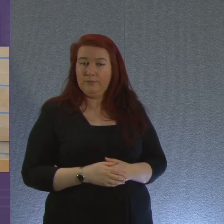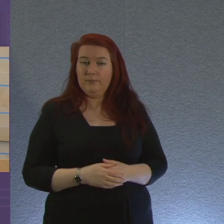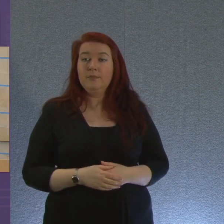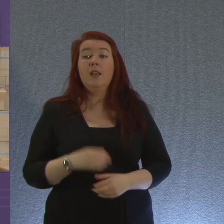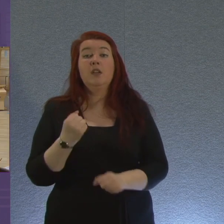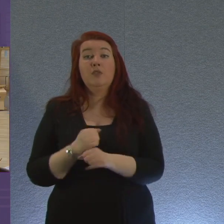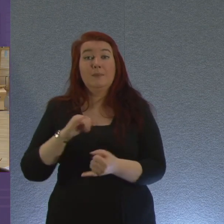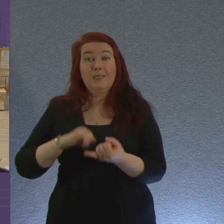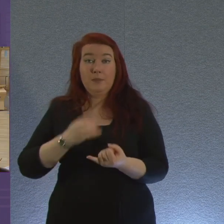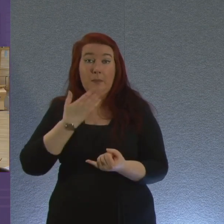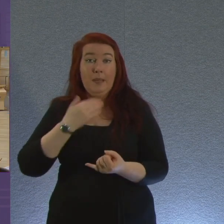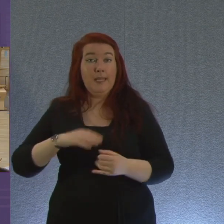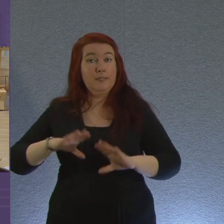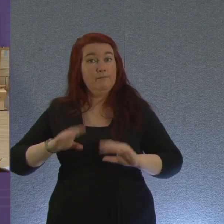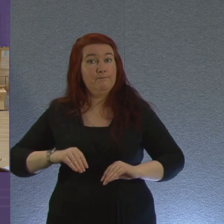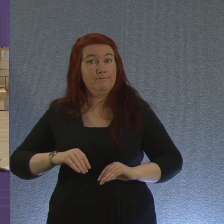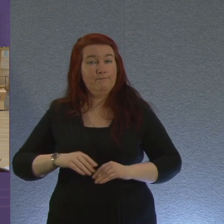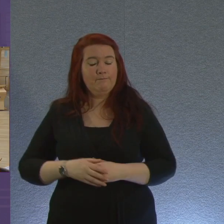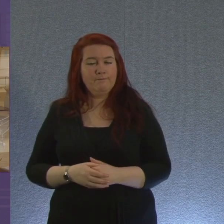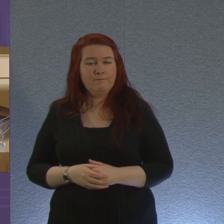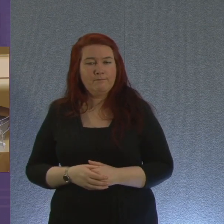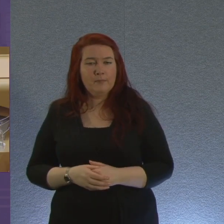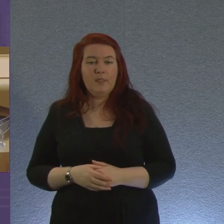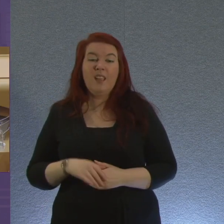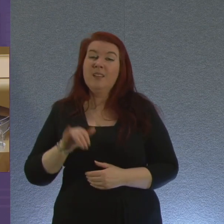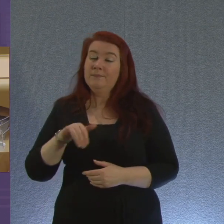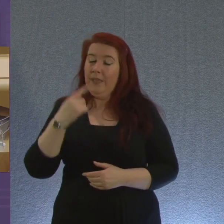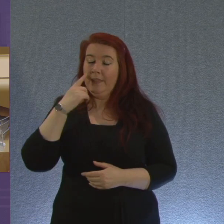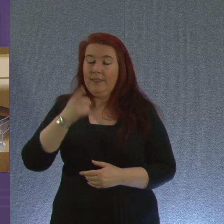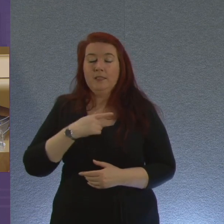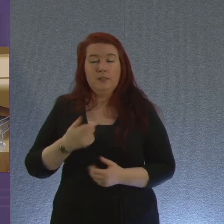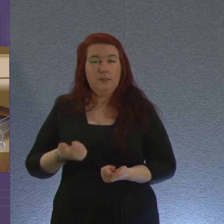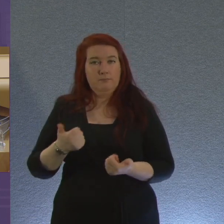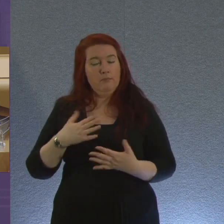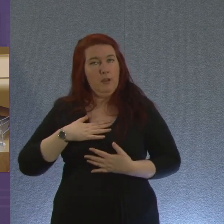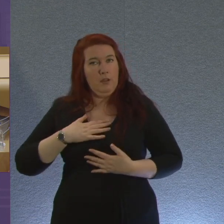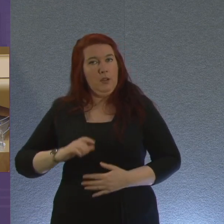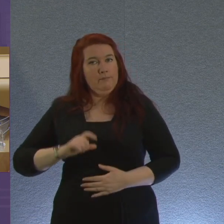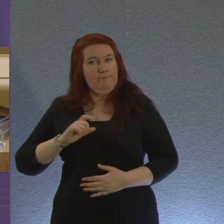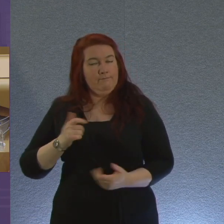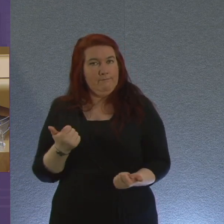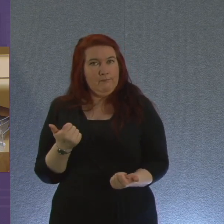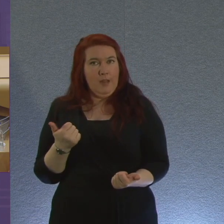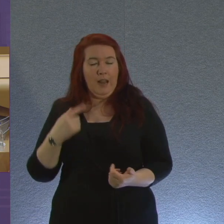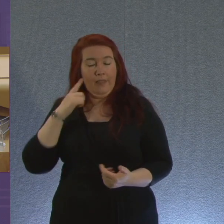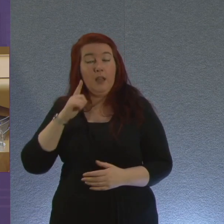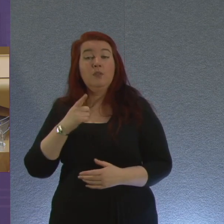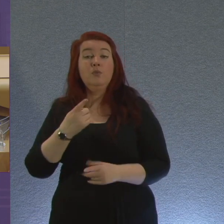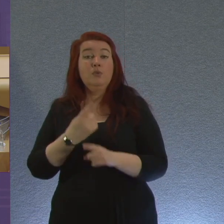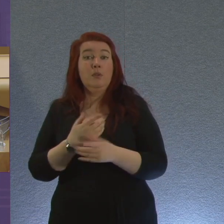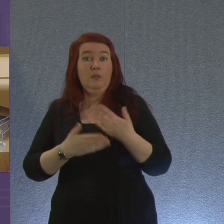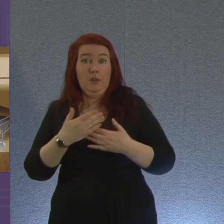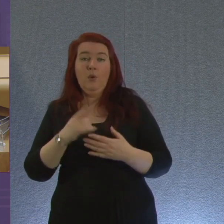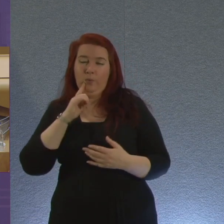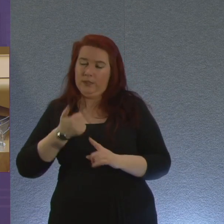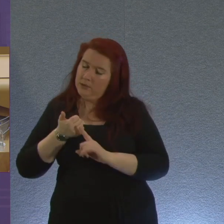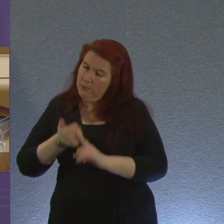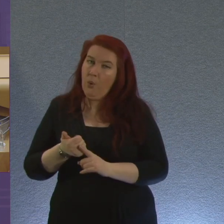close, please. Yes, certainly. I think that's very encouraging, and that's good to hear. And I think on that basis, we could support these